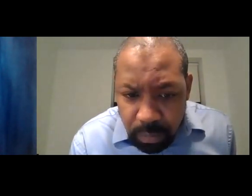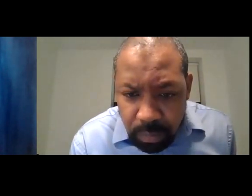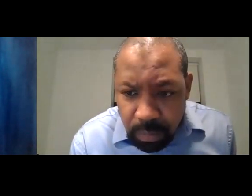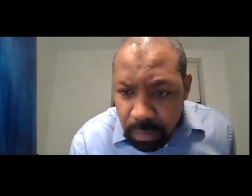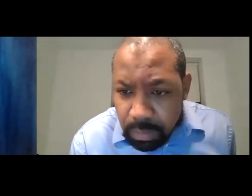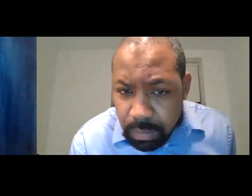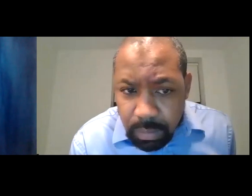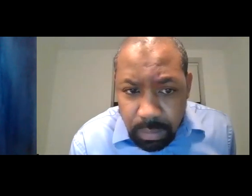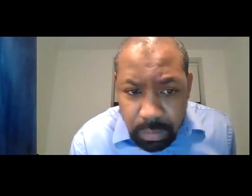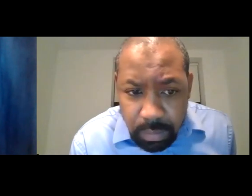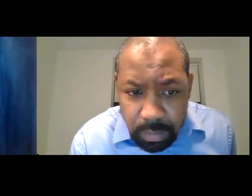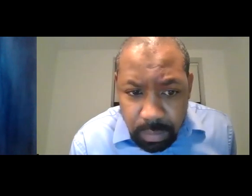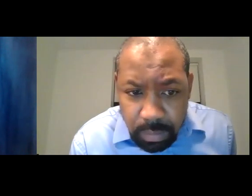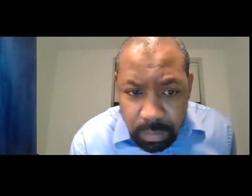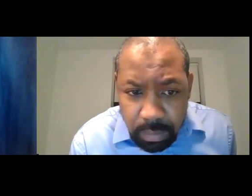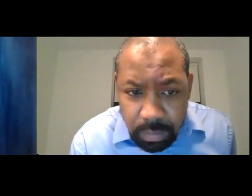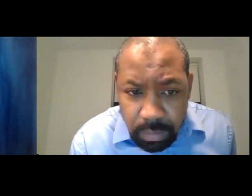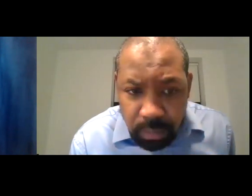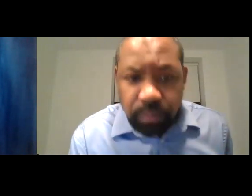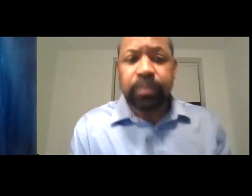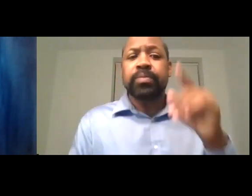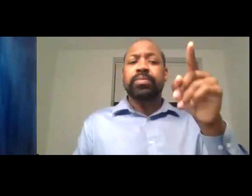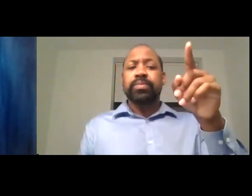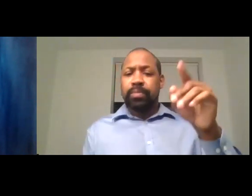So moving on from there.